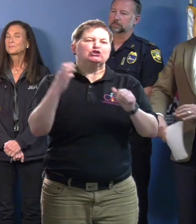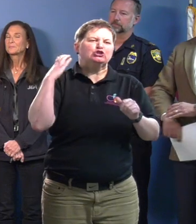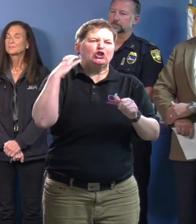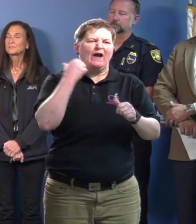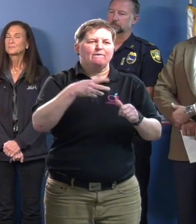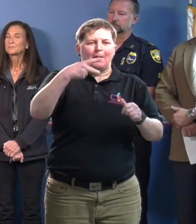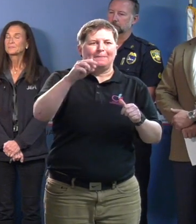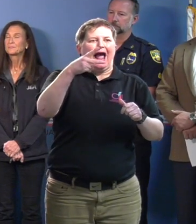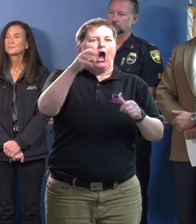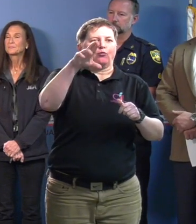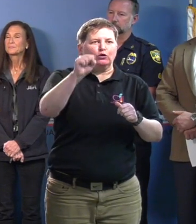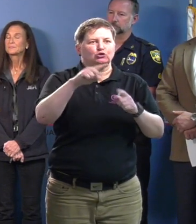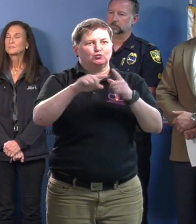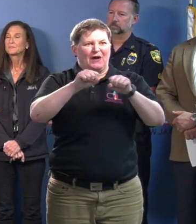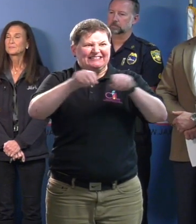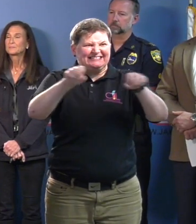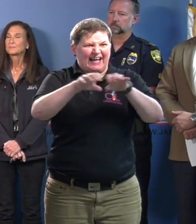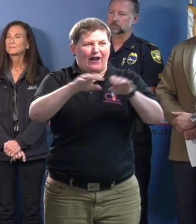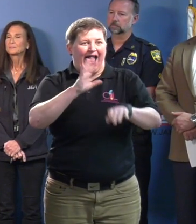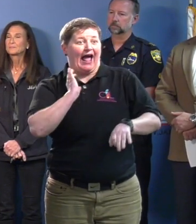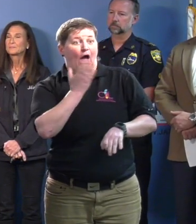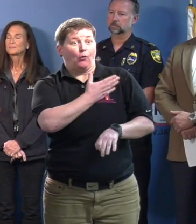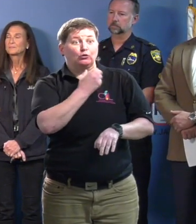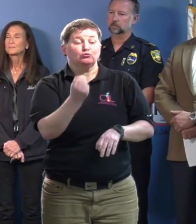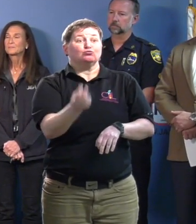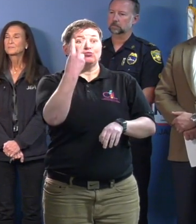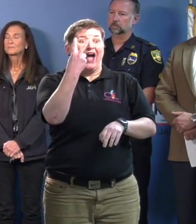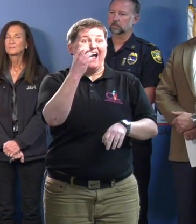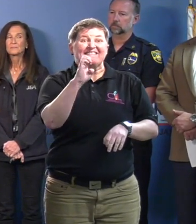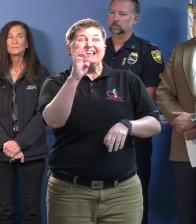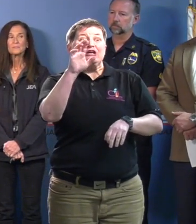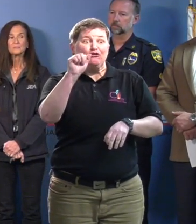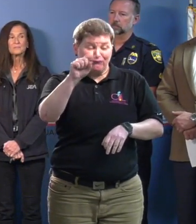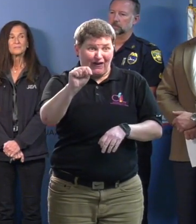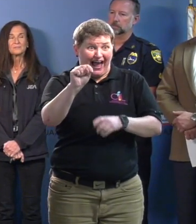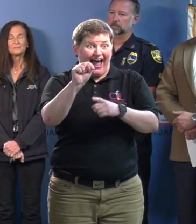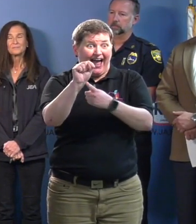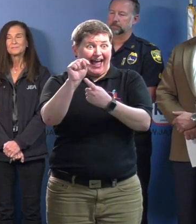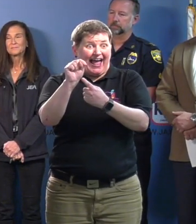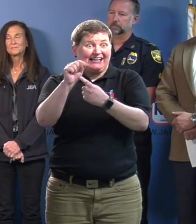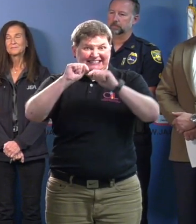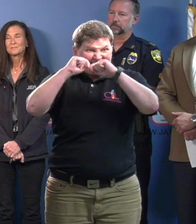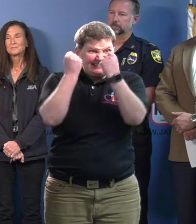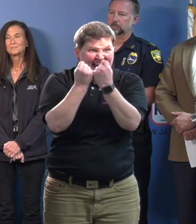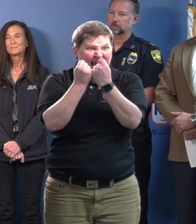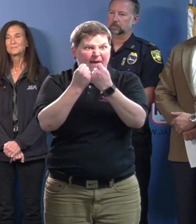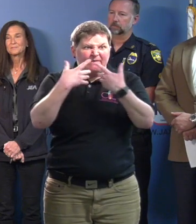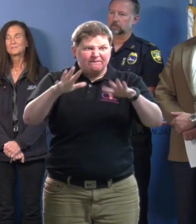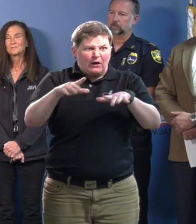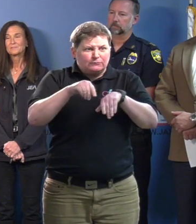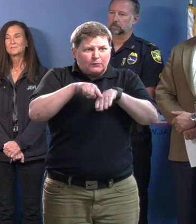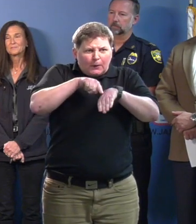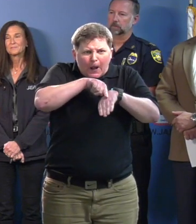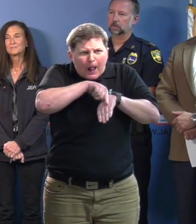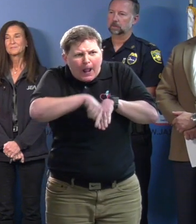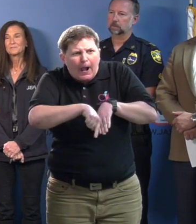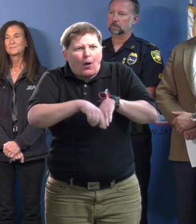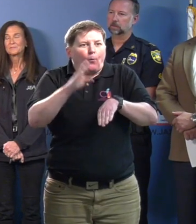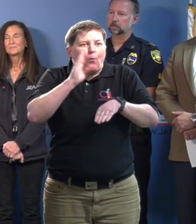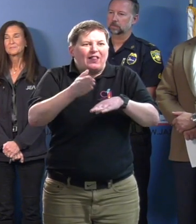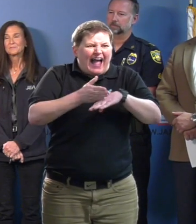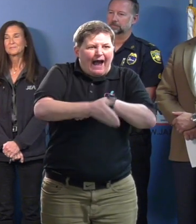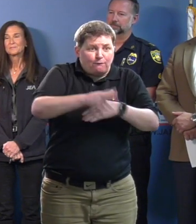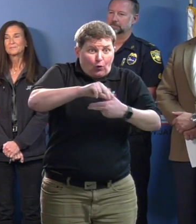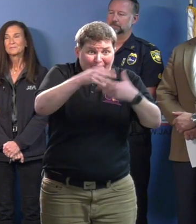road access teams who are now heading south to help our neighbors after Milton goes through. Each has 10 courageous and